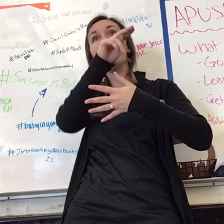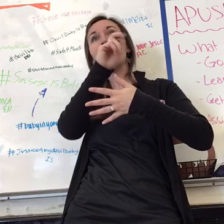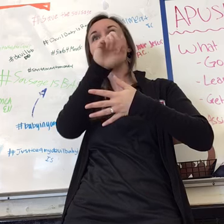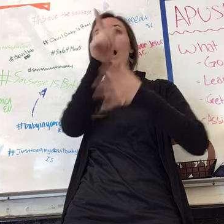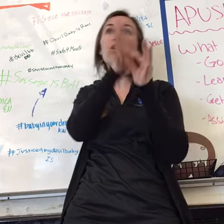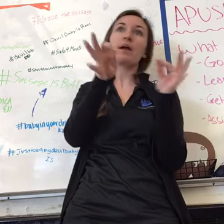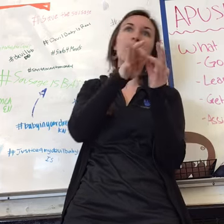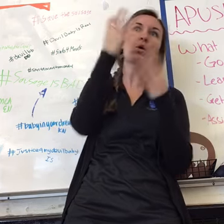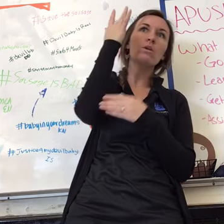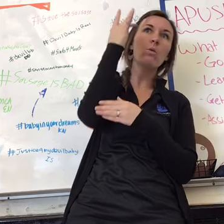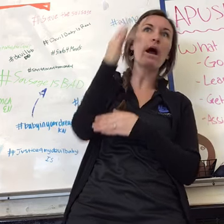gin important?